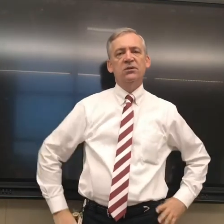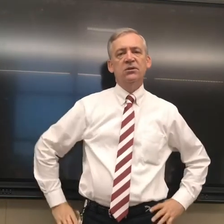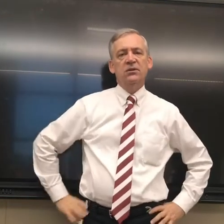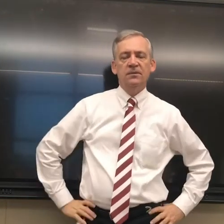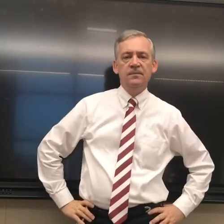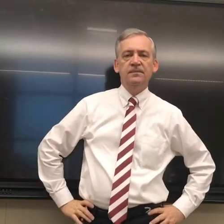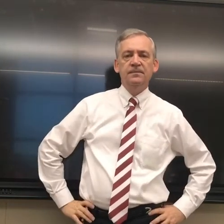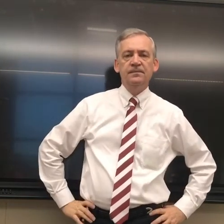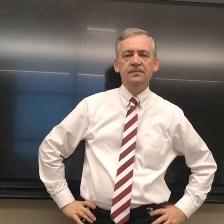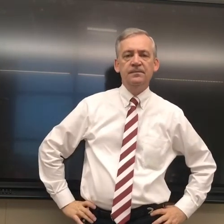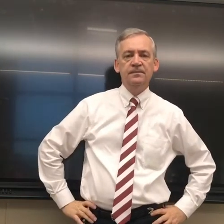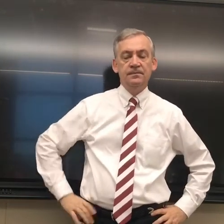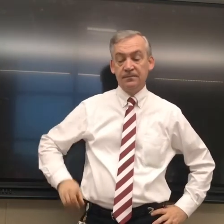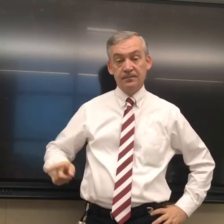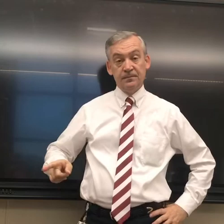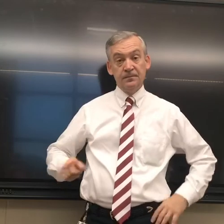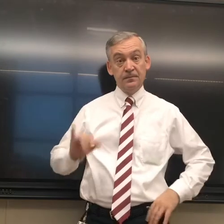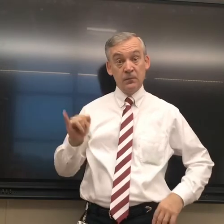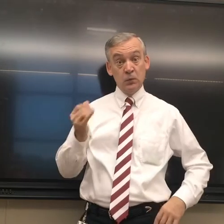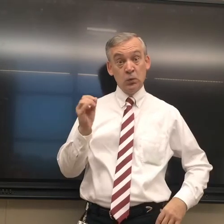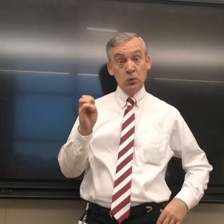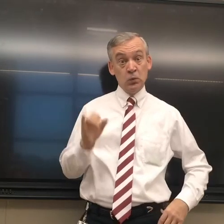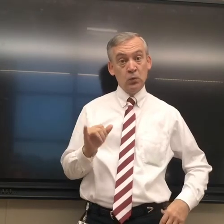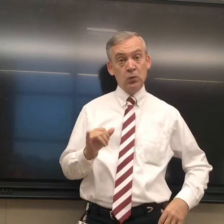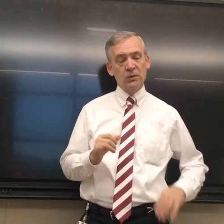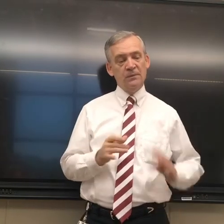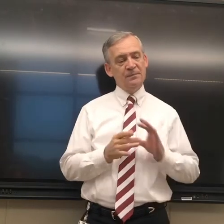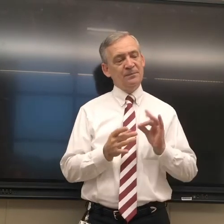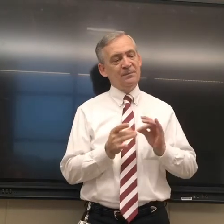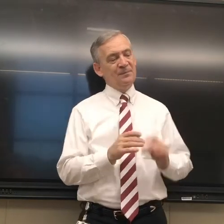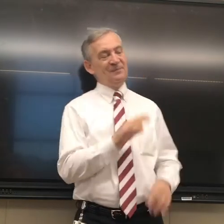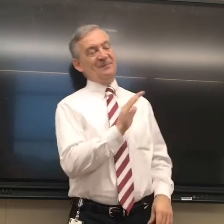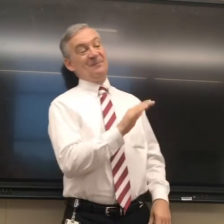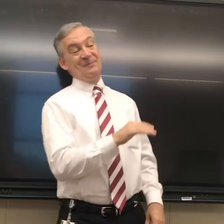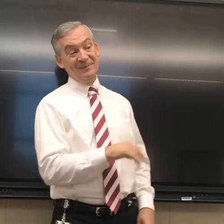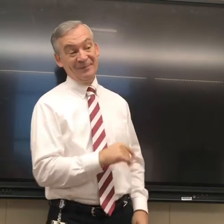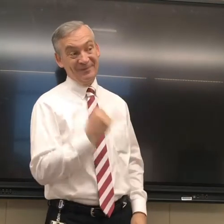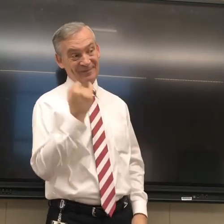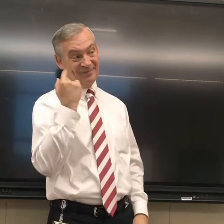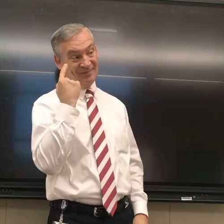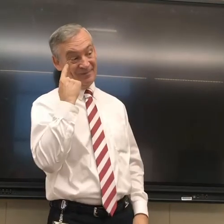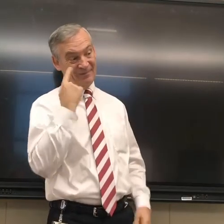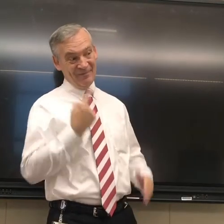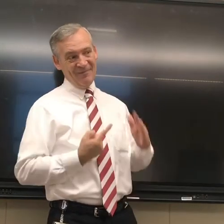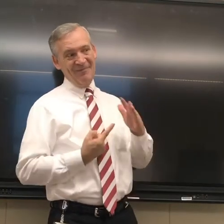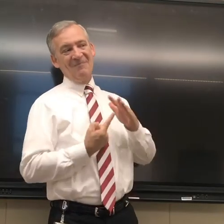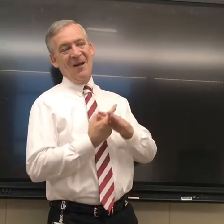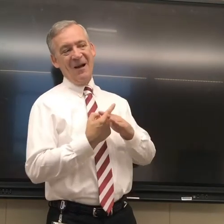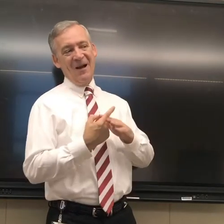Tell you what, said Joey finally, his eyes sparkling. Let's go over to Miss Lottie's.